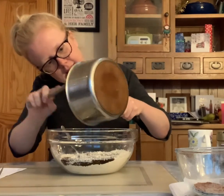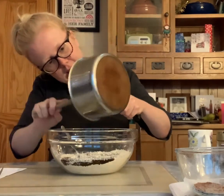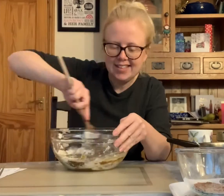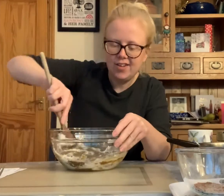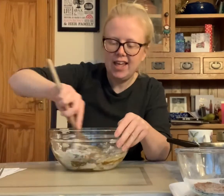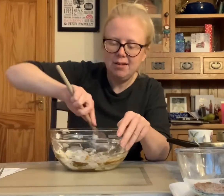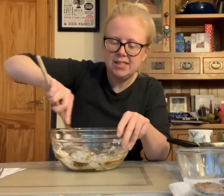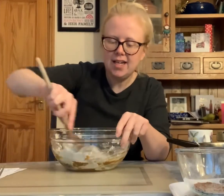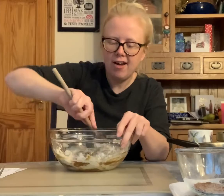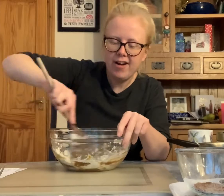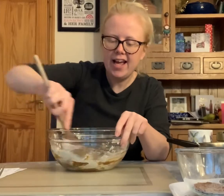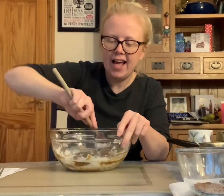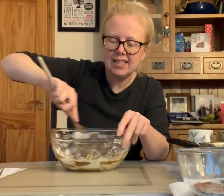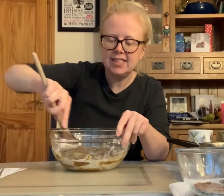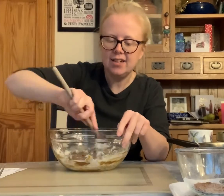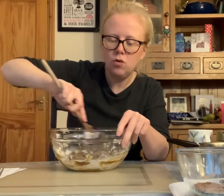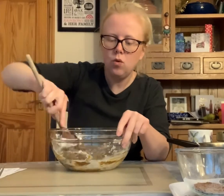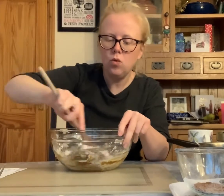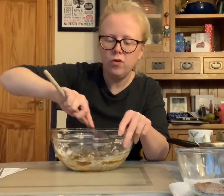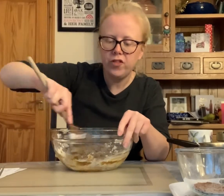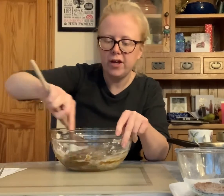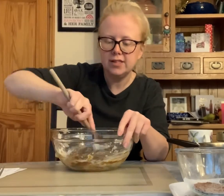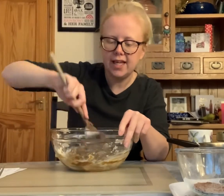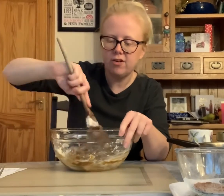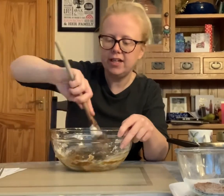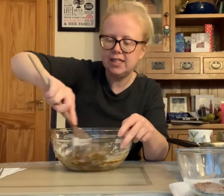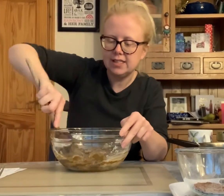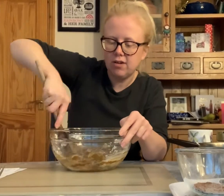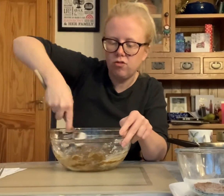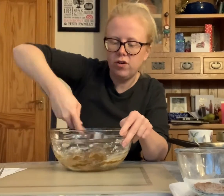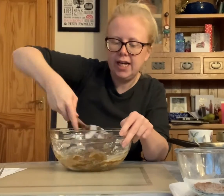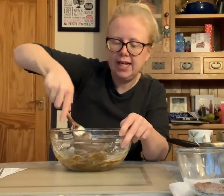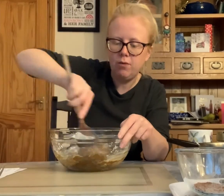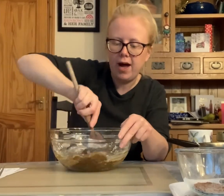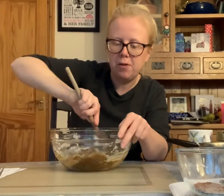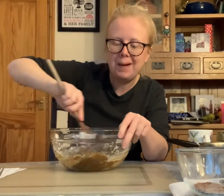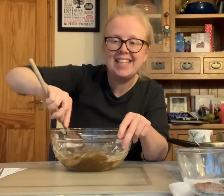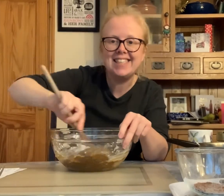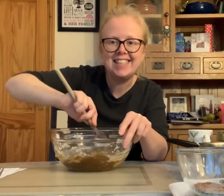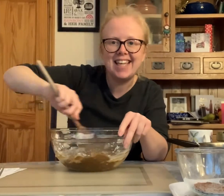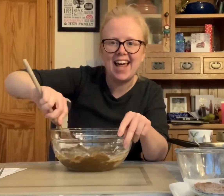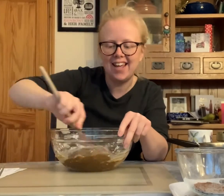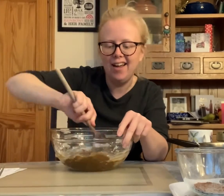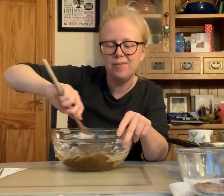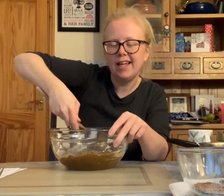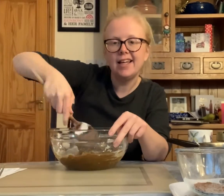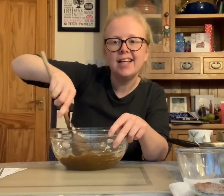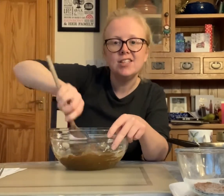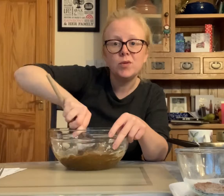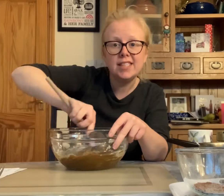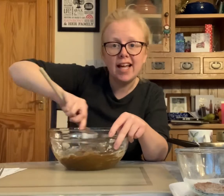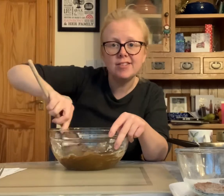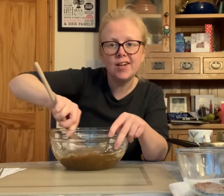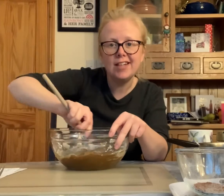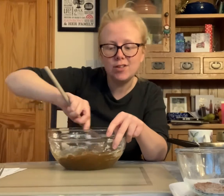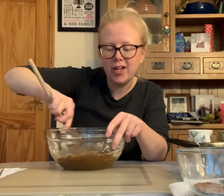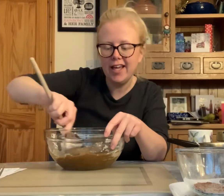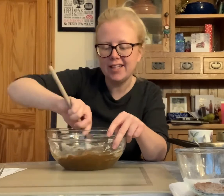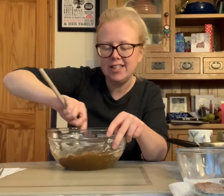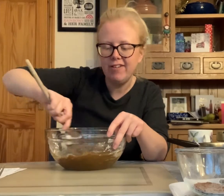So keep stirring until all of those ingredients are really well blended together. Should we sing our song, little cooks? You